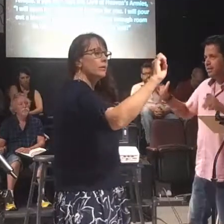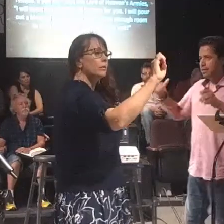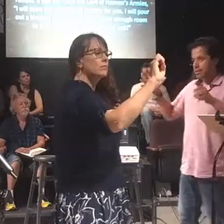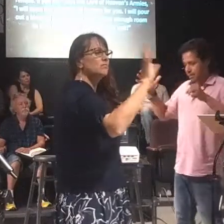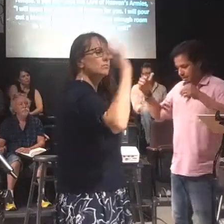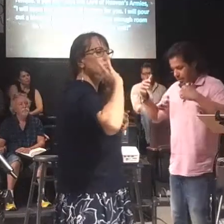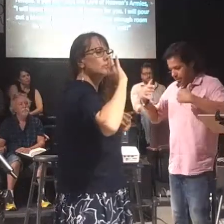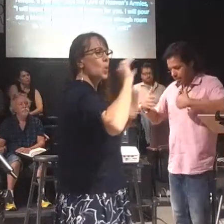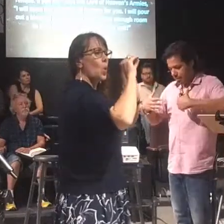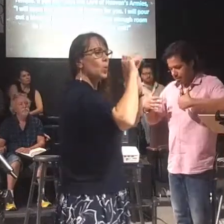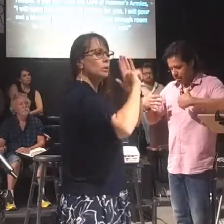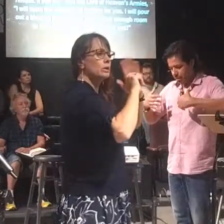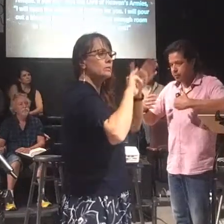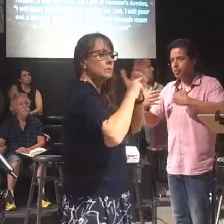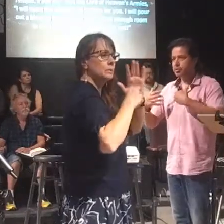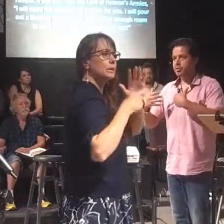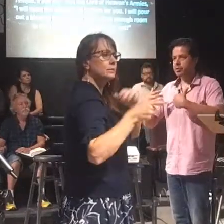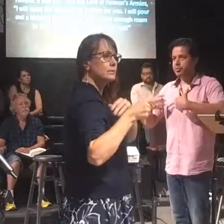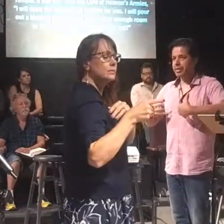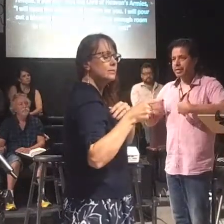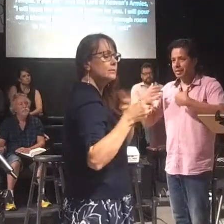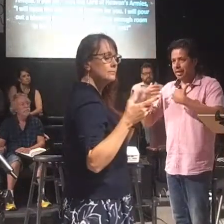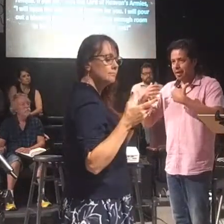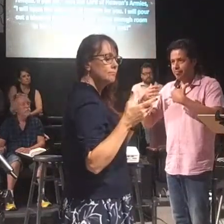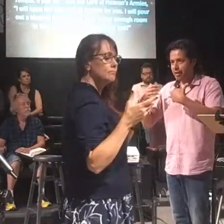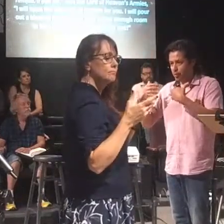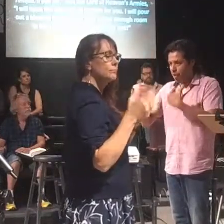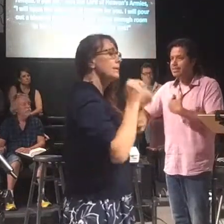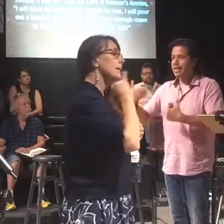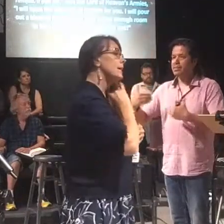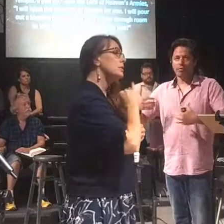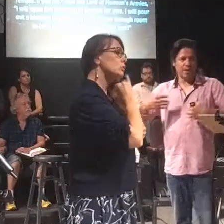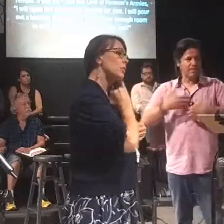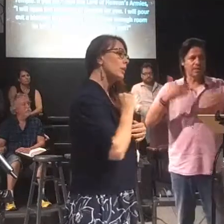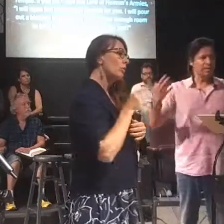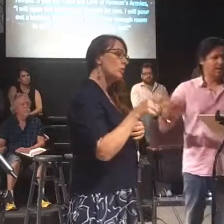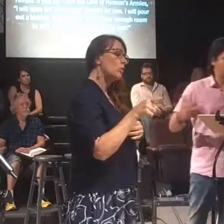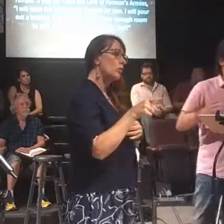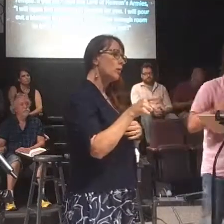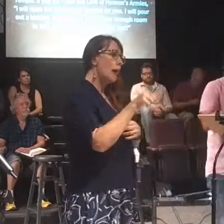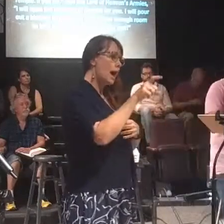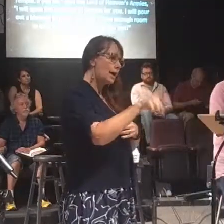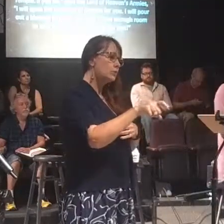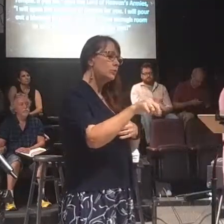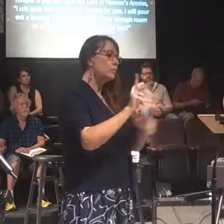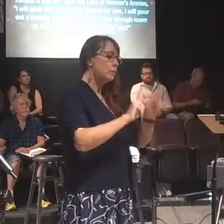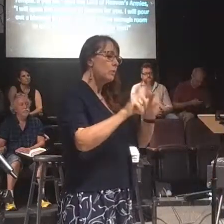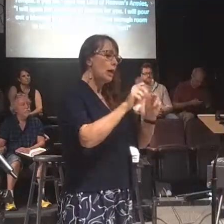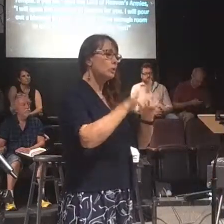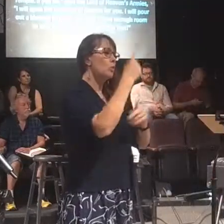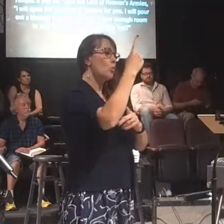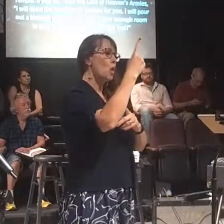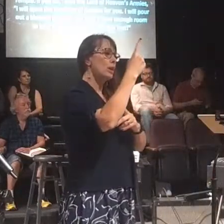society. Israel was supposed to bring one-tenth of everything they have to the temple.